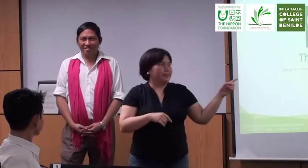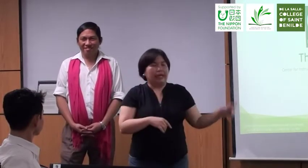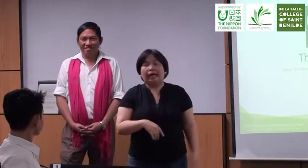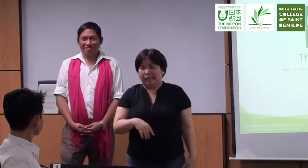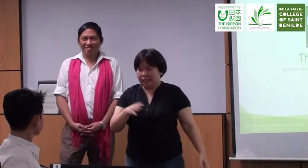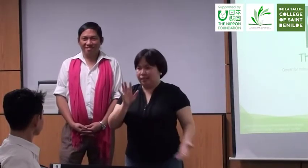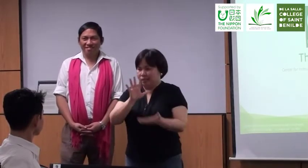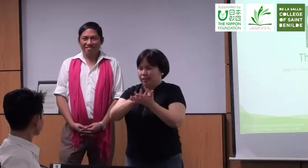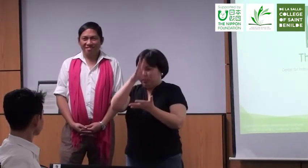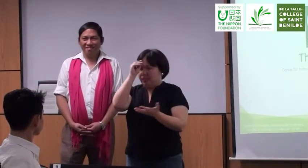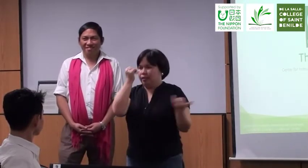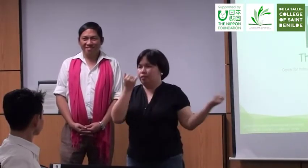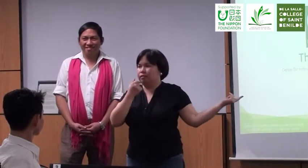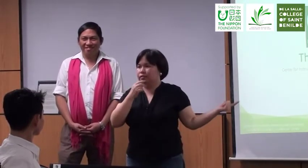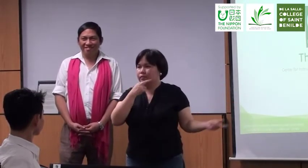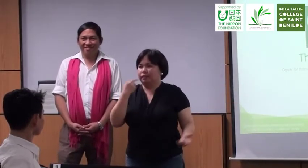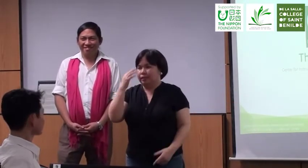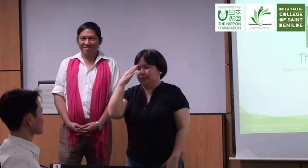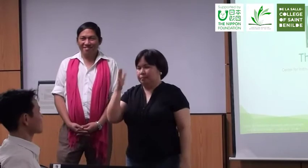Now I know.